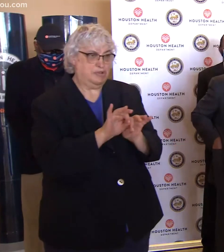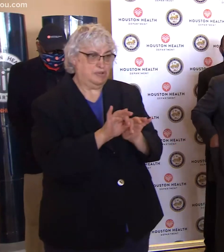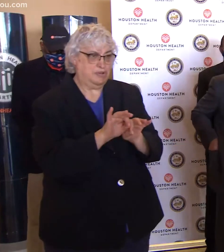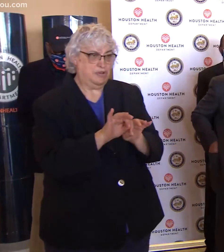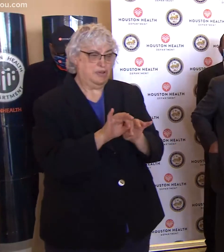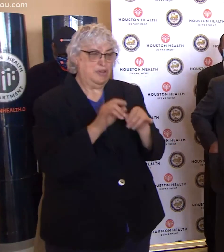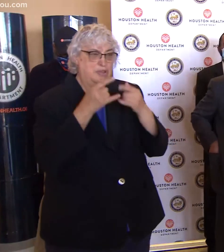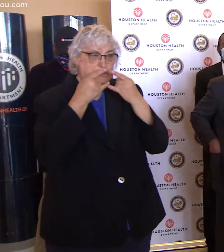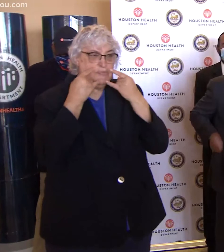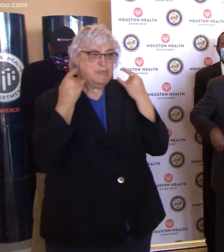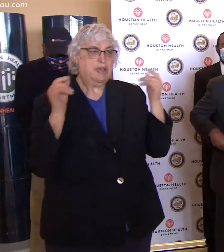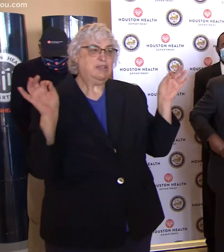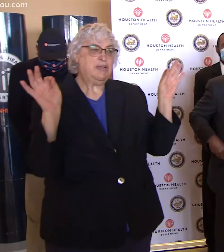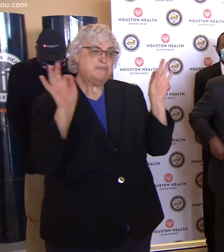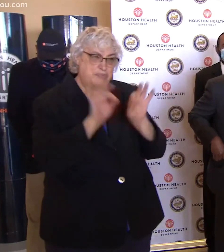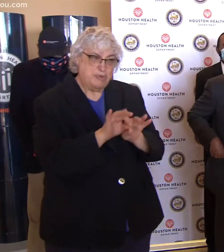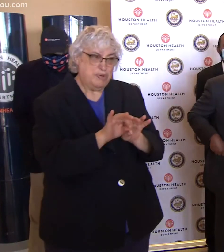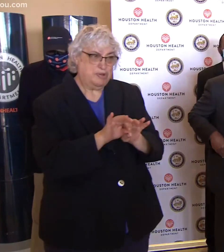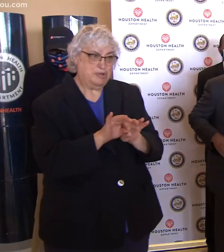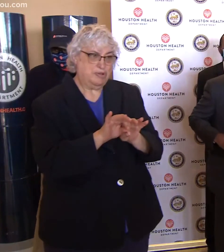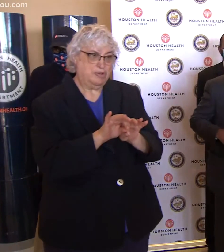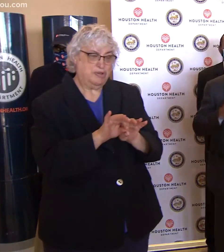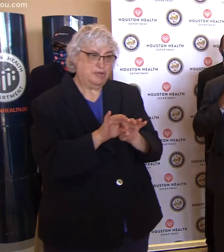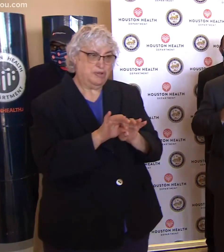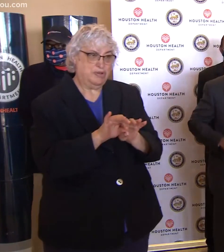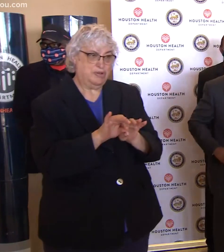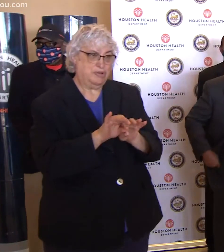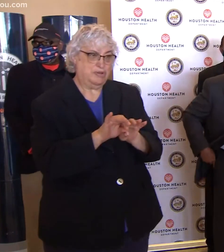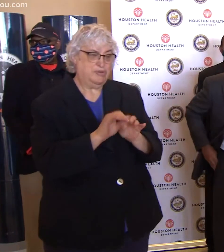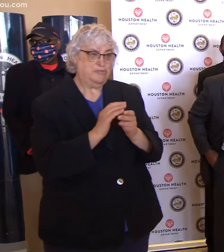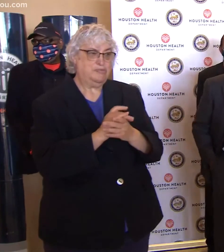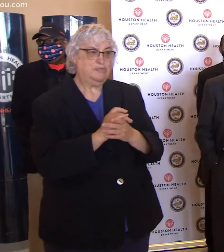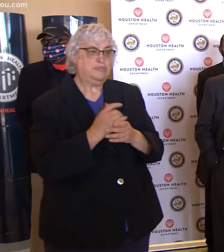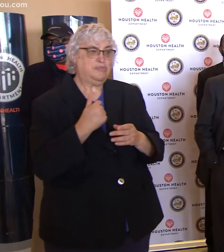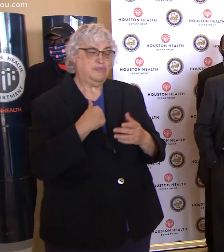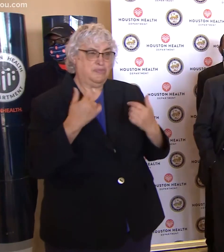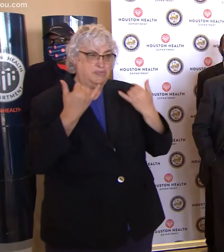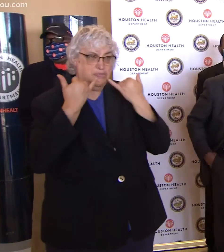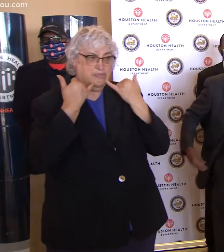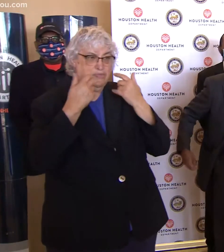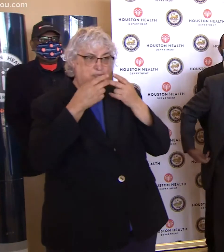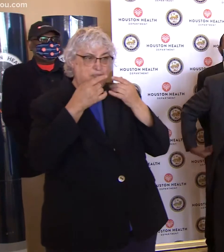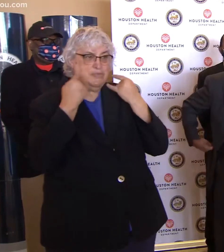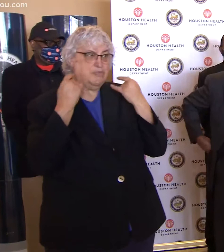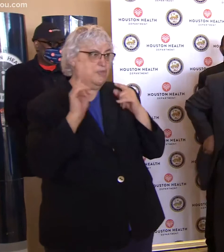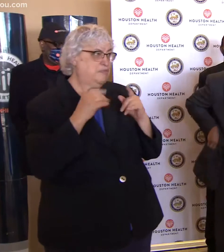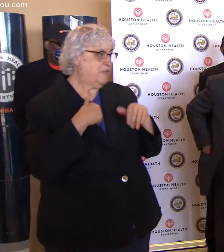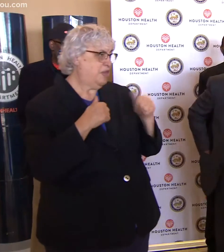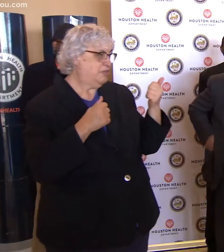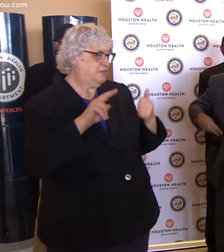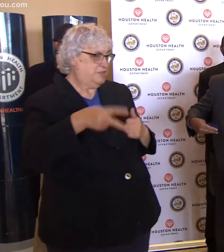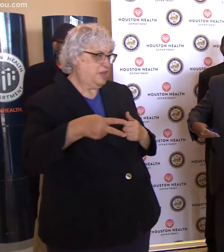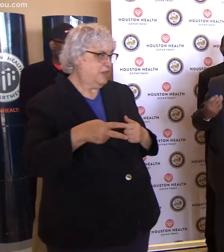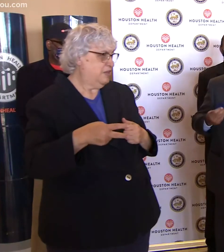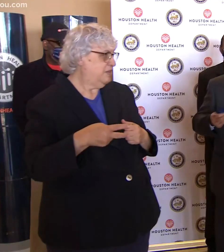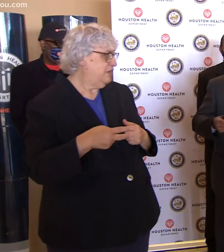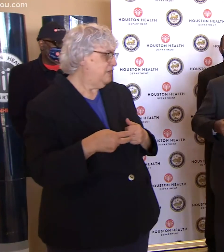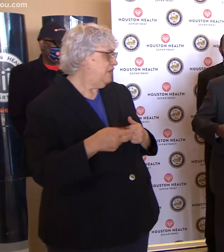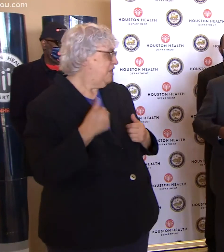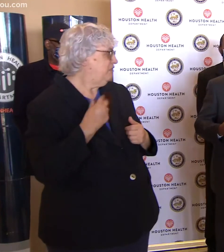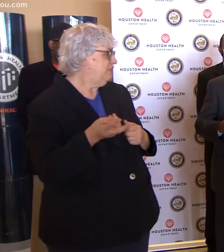It's still highly important to put on masks. And I certainly have mine on. I'm looking for my other one.